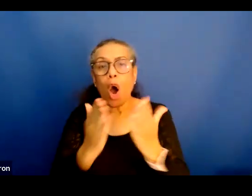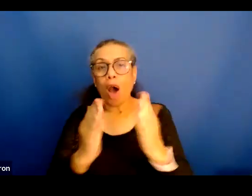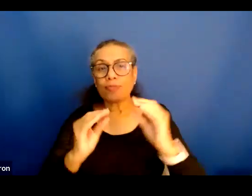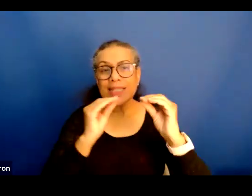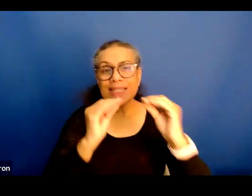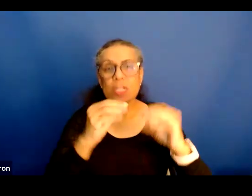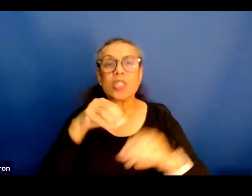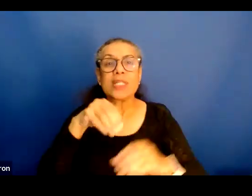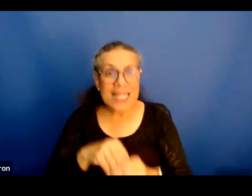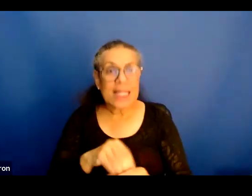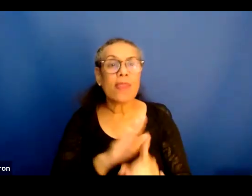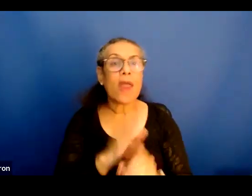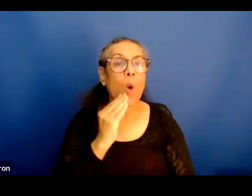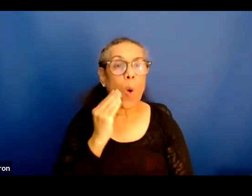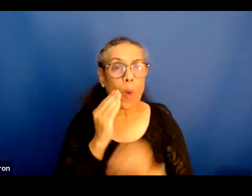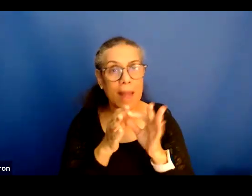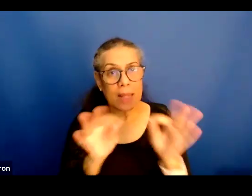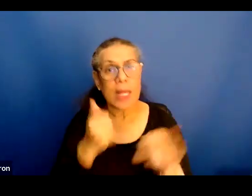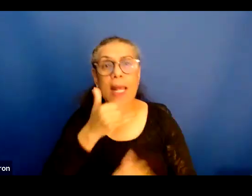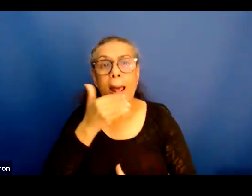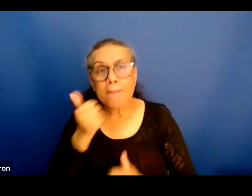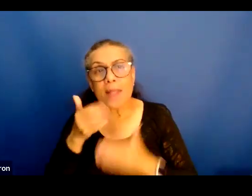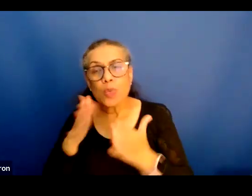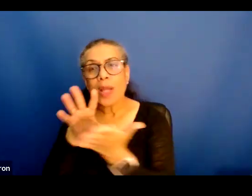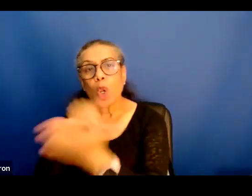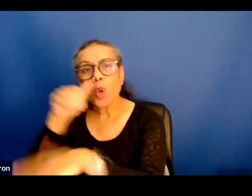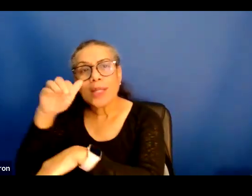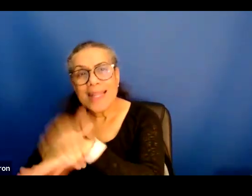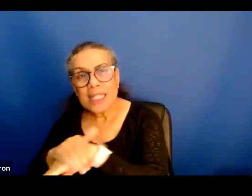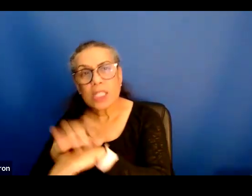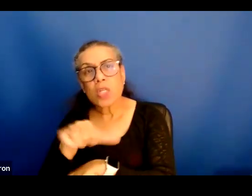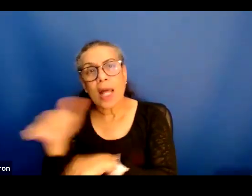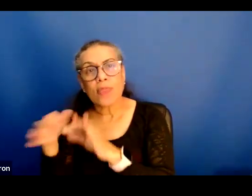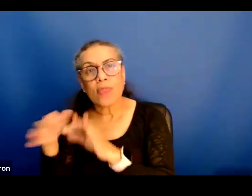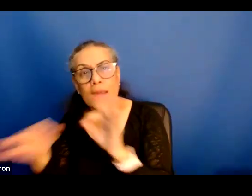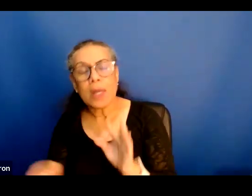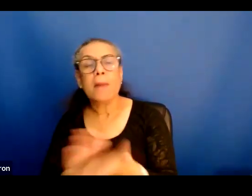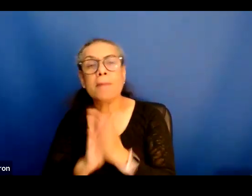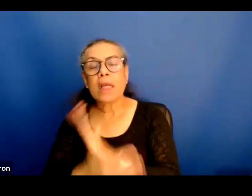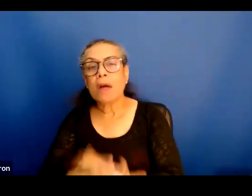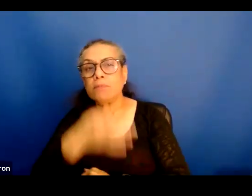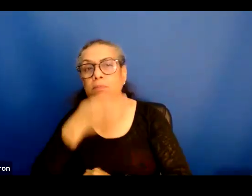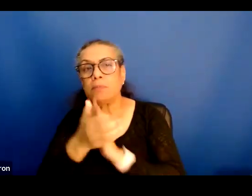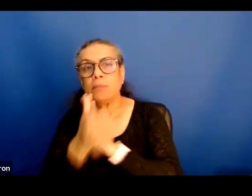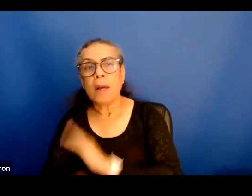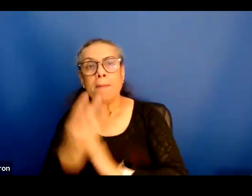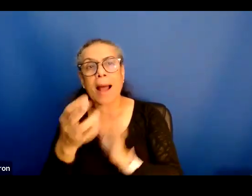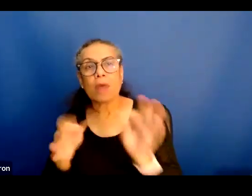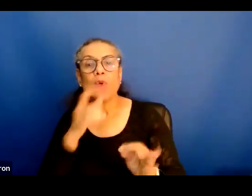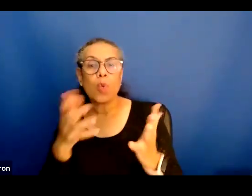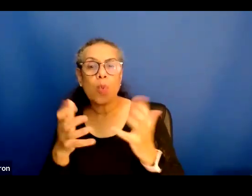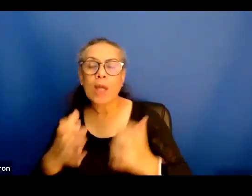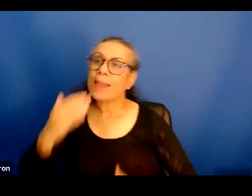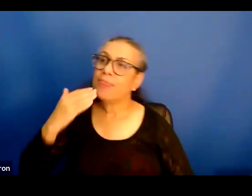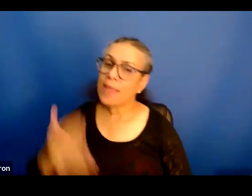in the home language is a better way to learn academic English and become bilingual for those who want it. Thank you. Your time is Thank you very